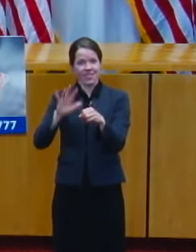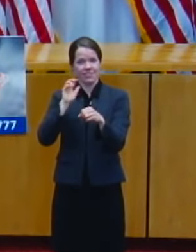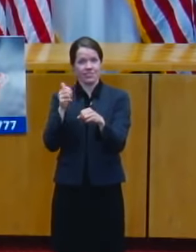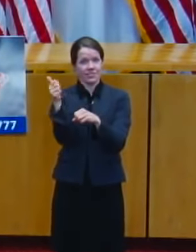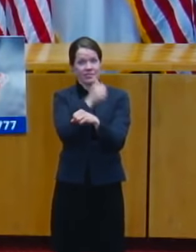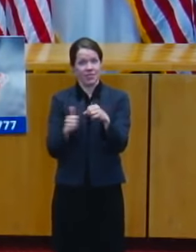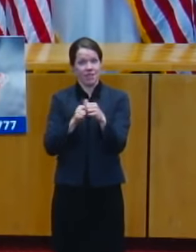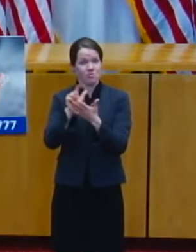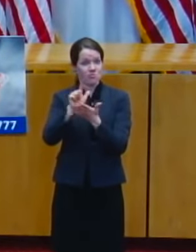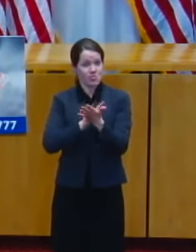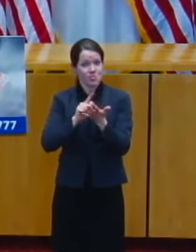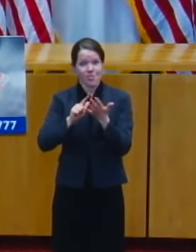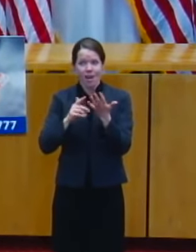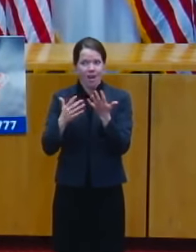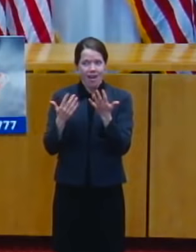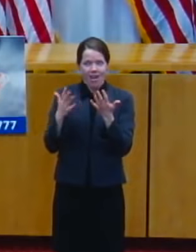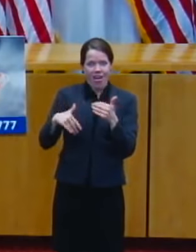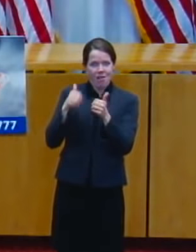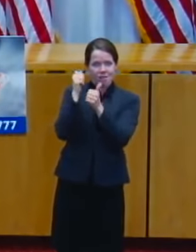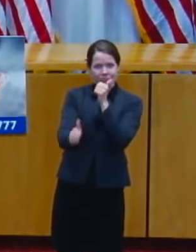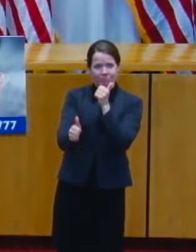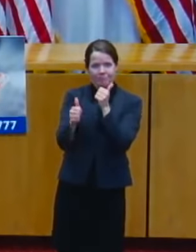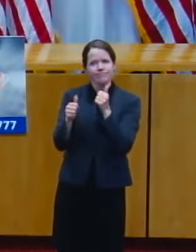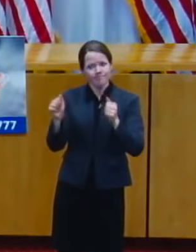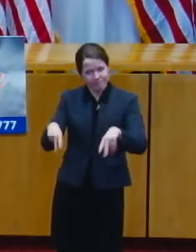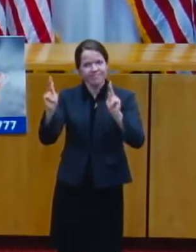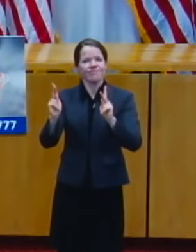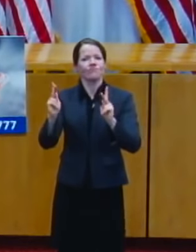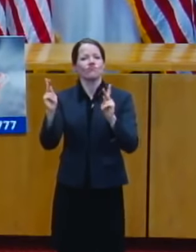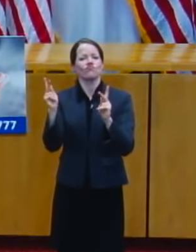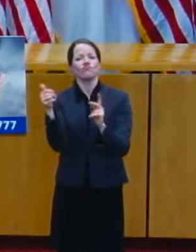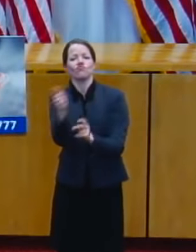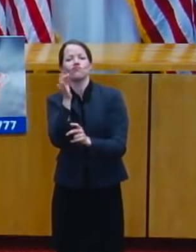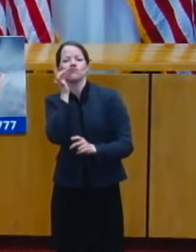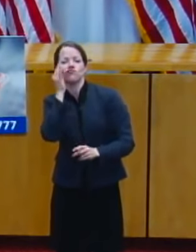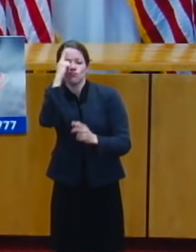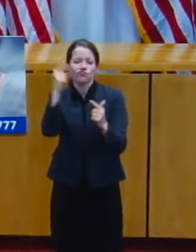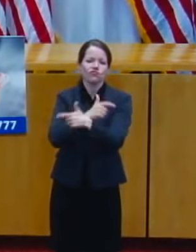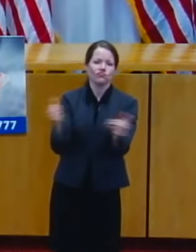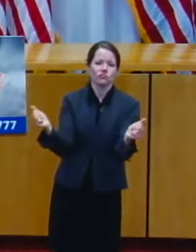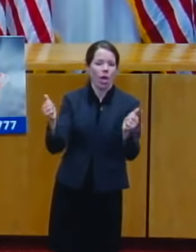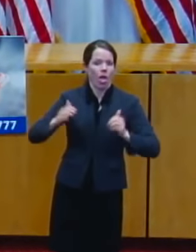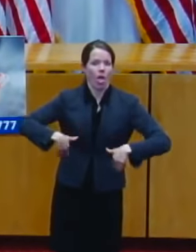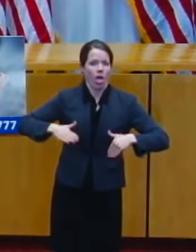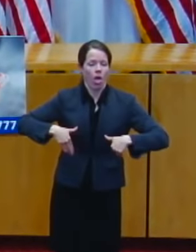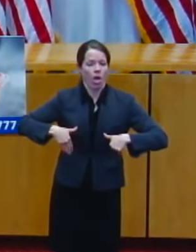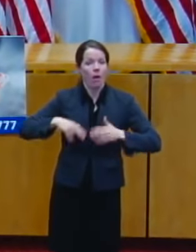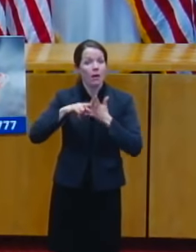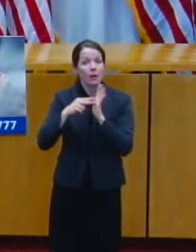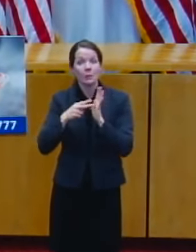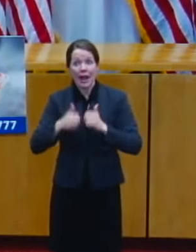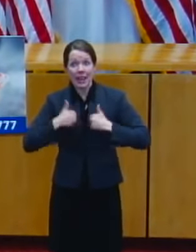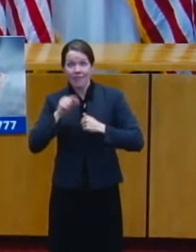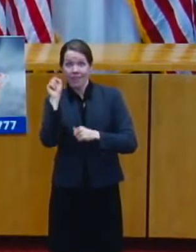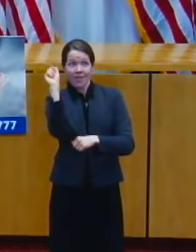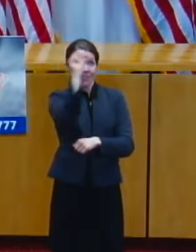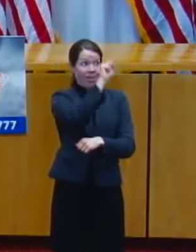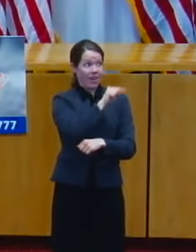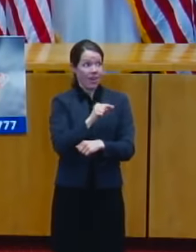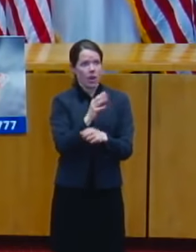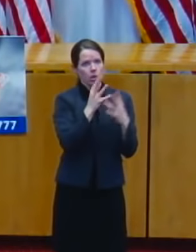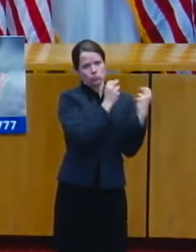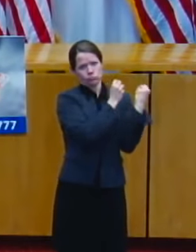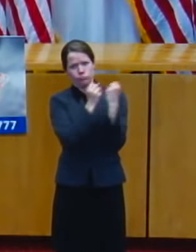Making those sites available to anybody from the Northeast would cut completely against the